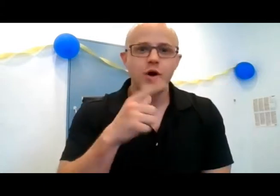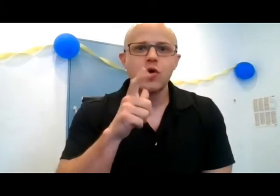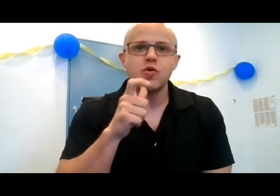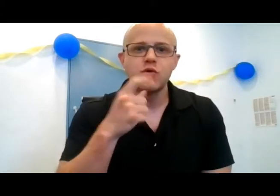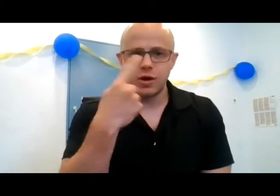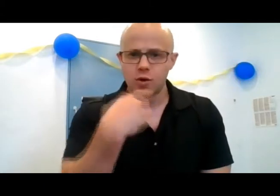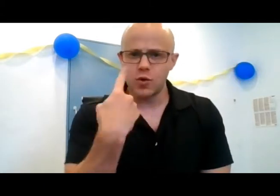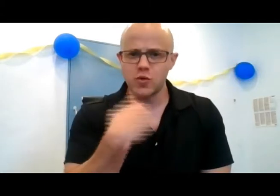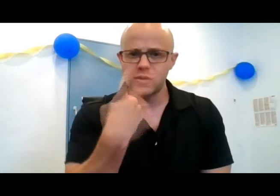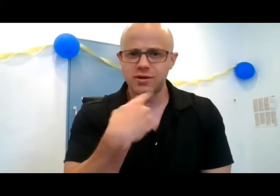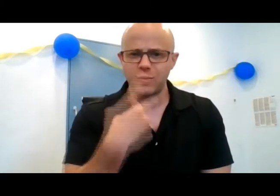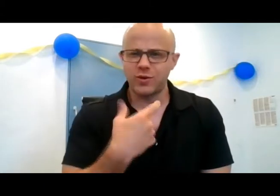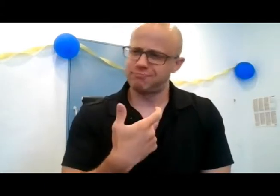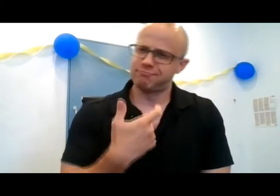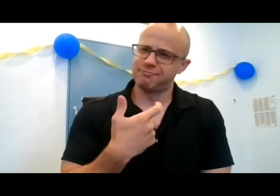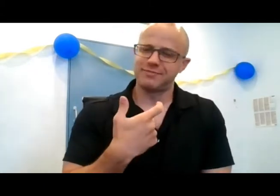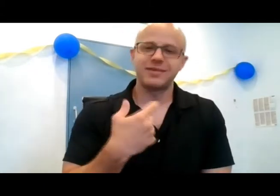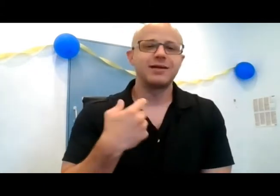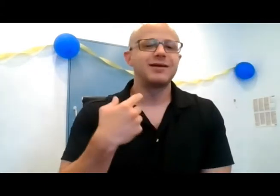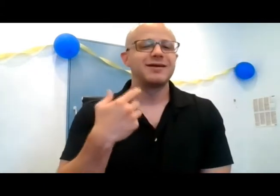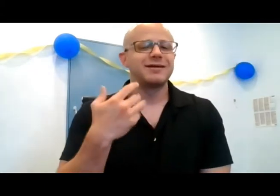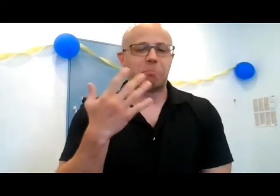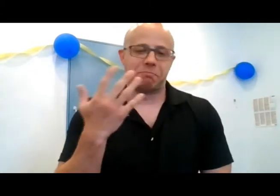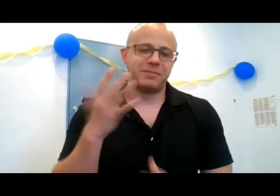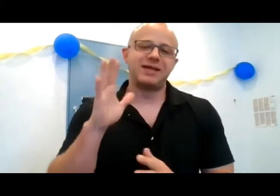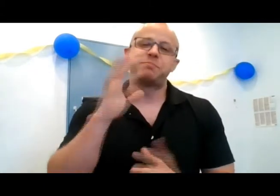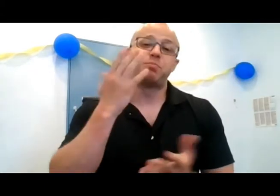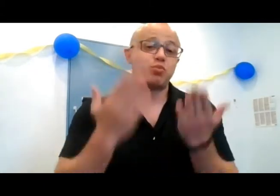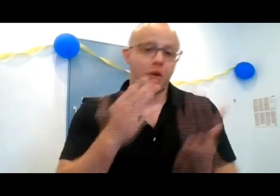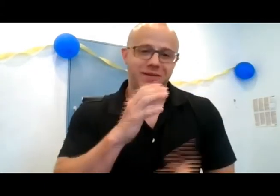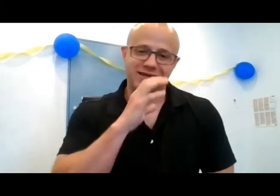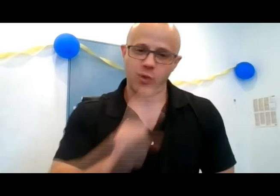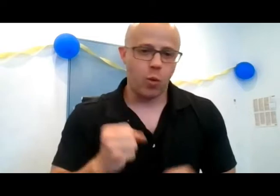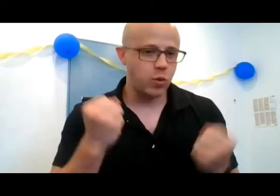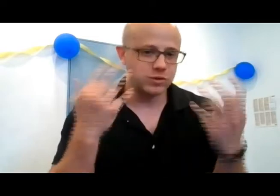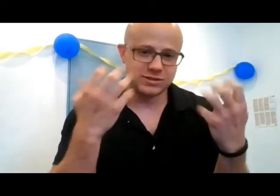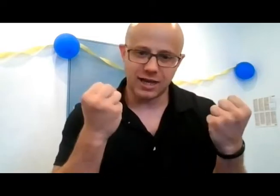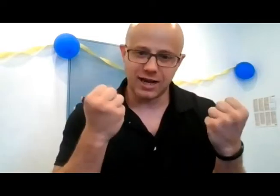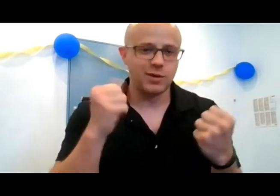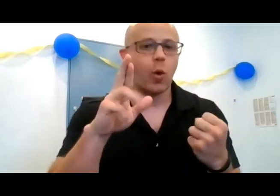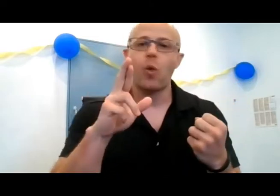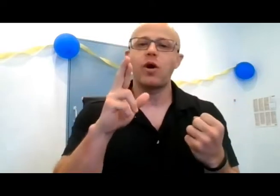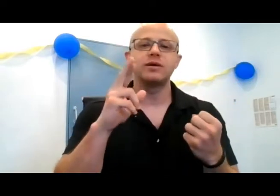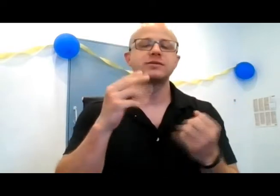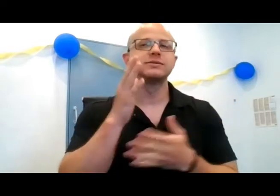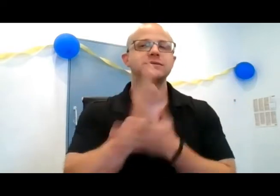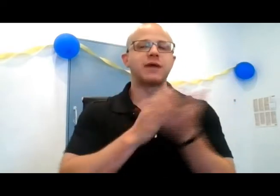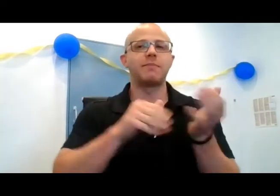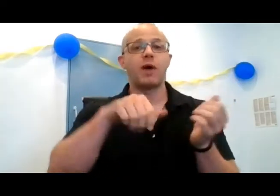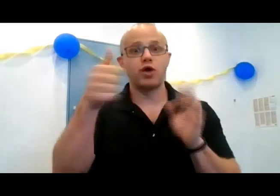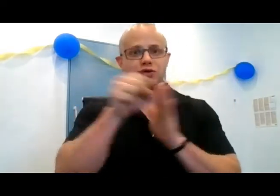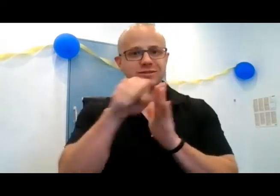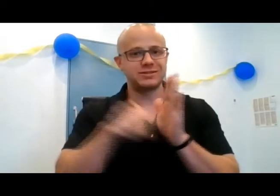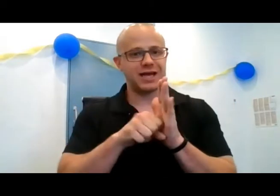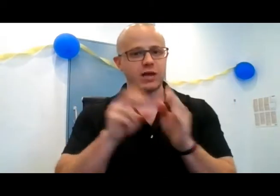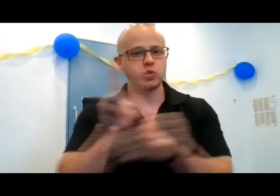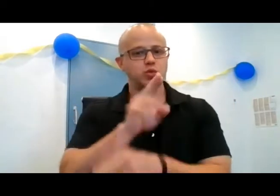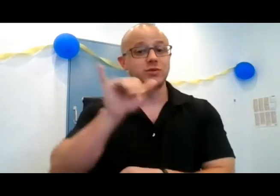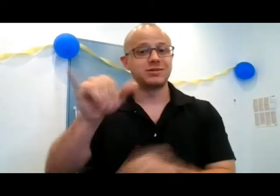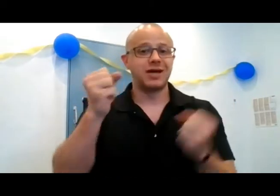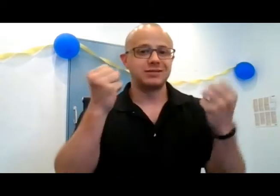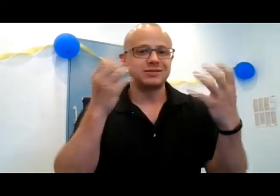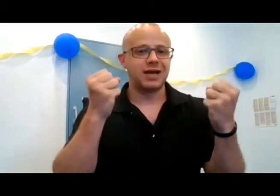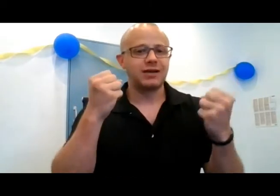I've seen some signs where they do the index finger over the lips, as in